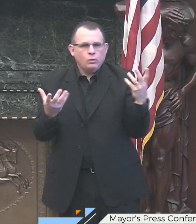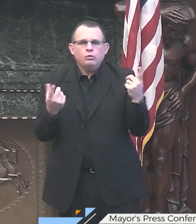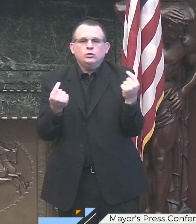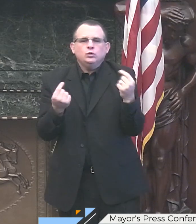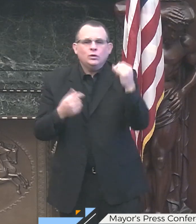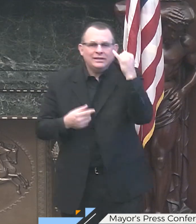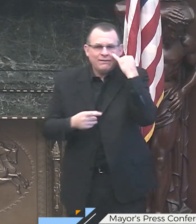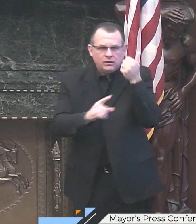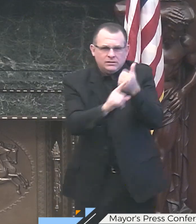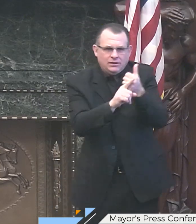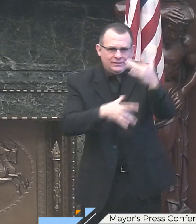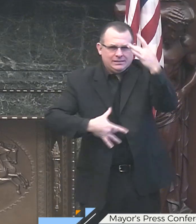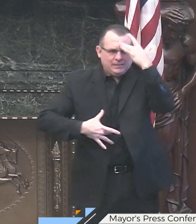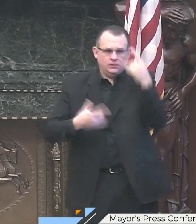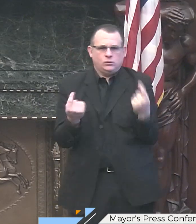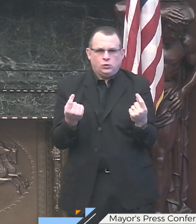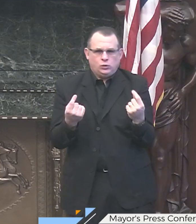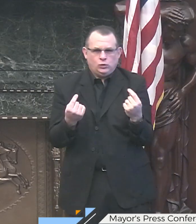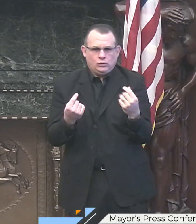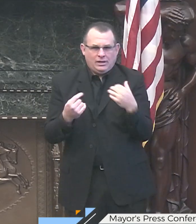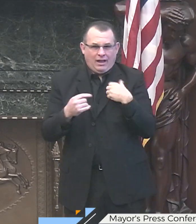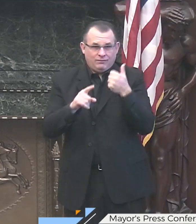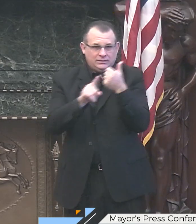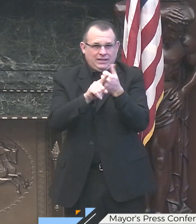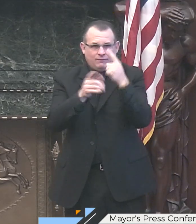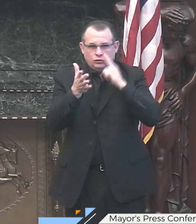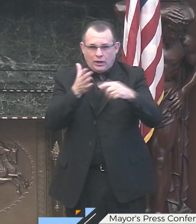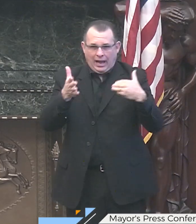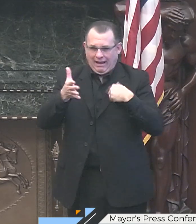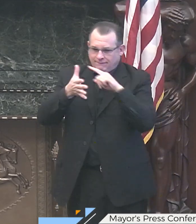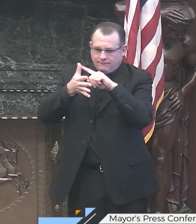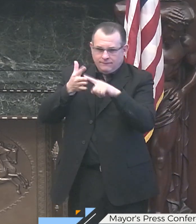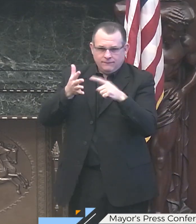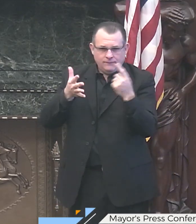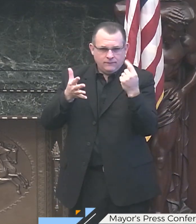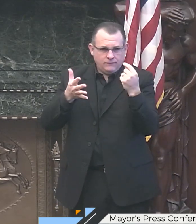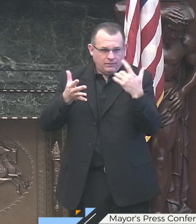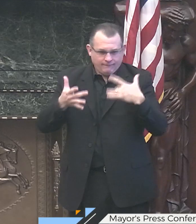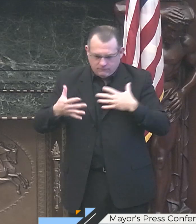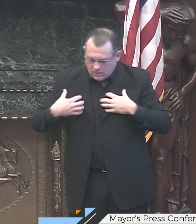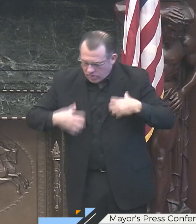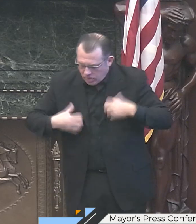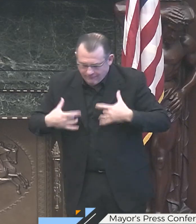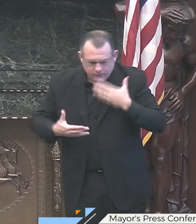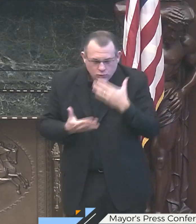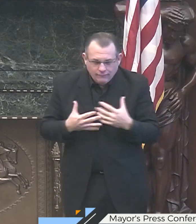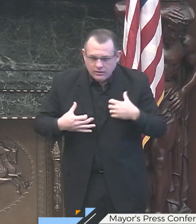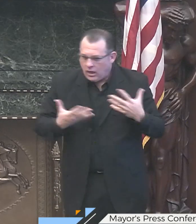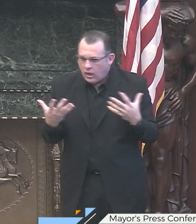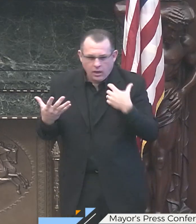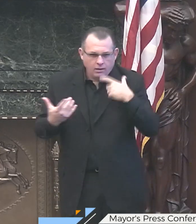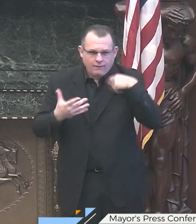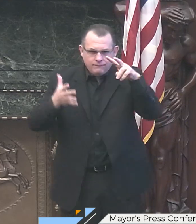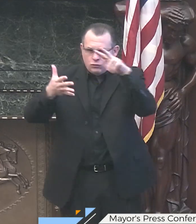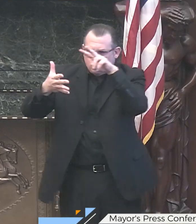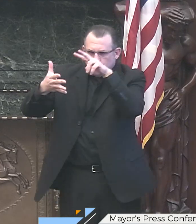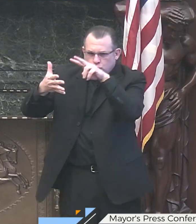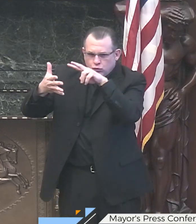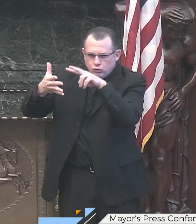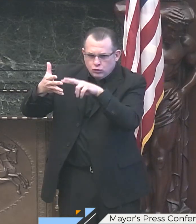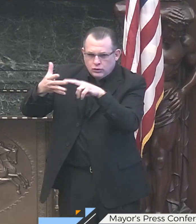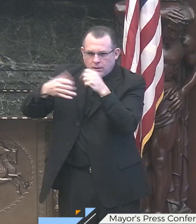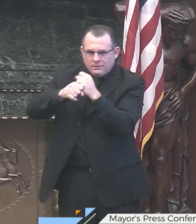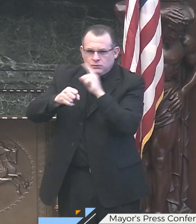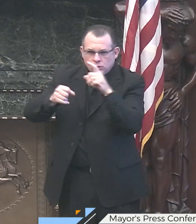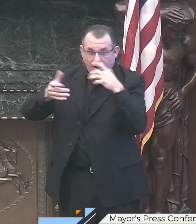a self-checker. So if you are sick and you want to know what you ought to do about it, you can go through that and get some advice as to whether you need to seek medical care. In